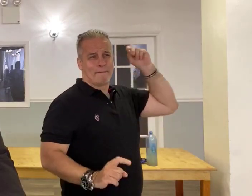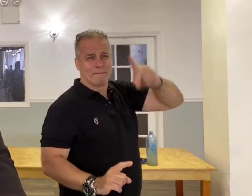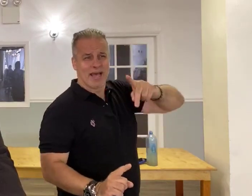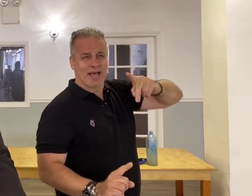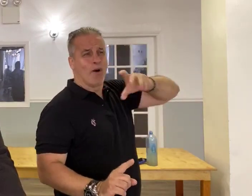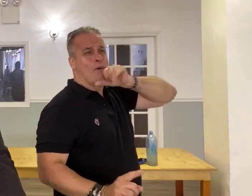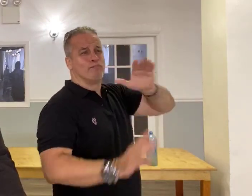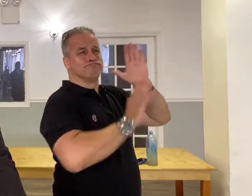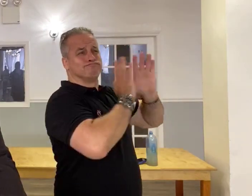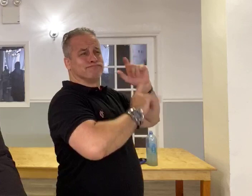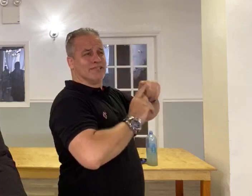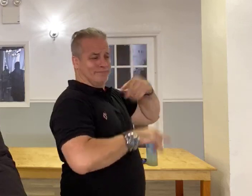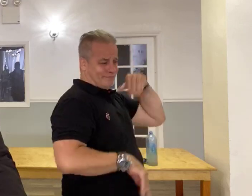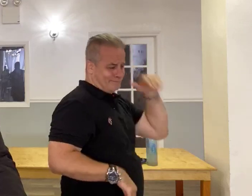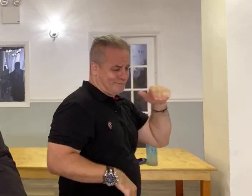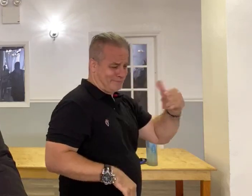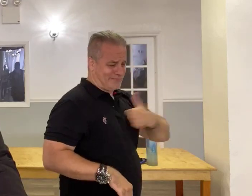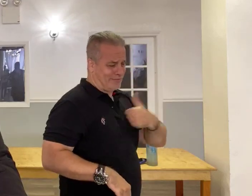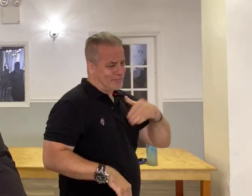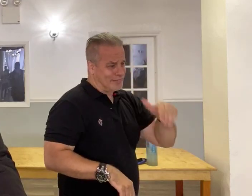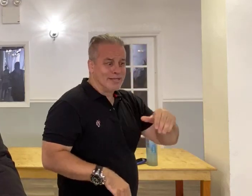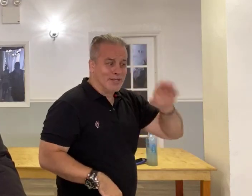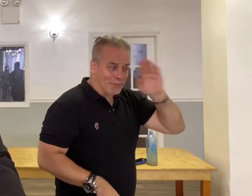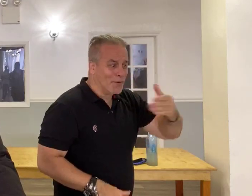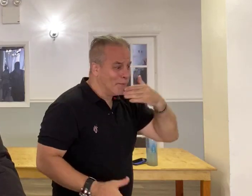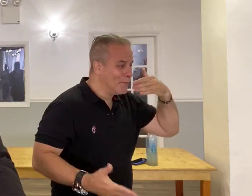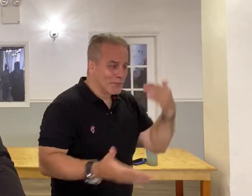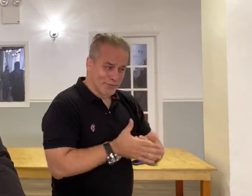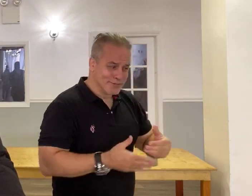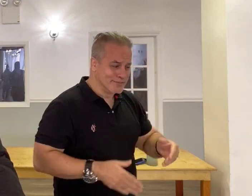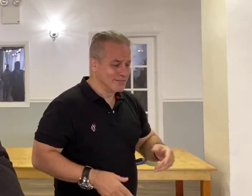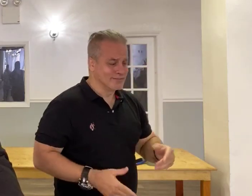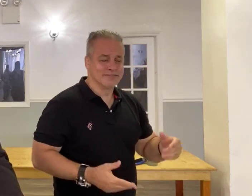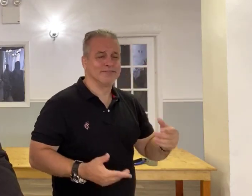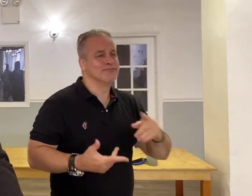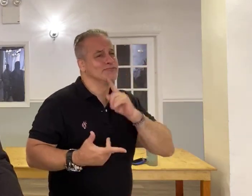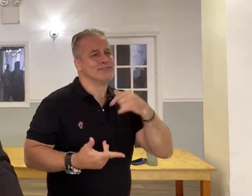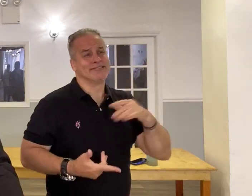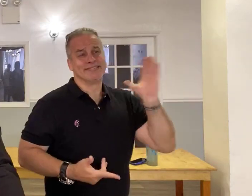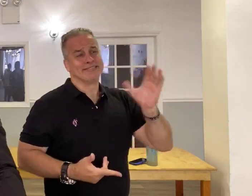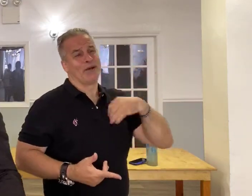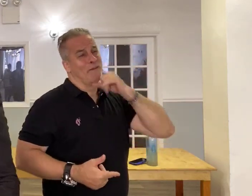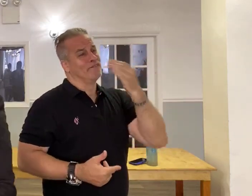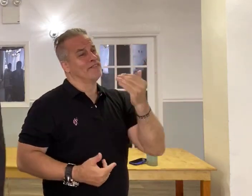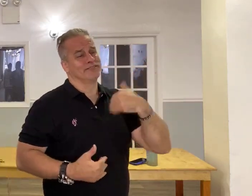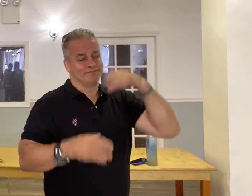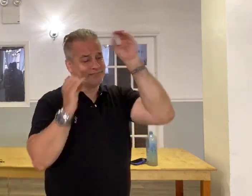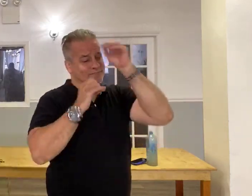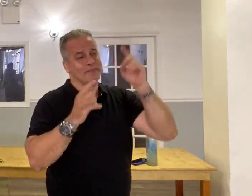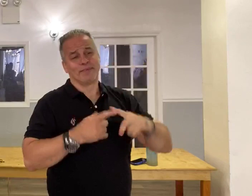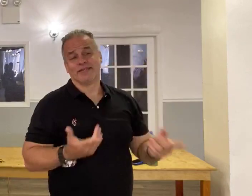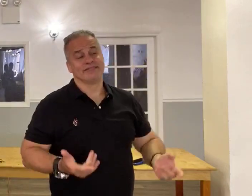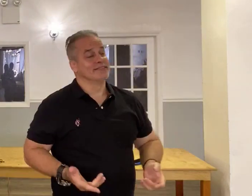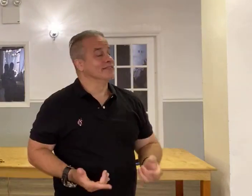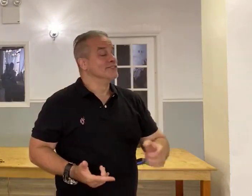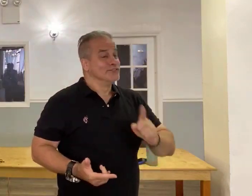God called me into the ministry. I am so happy about that. Thank you.